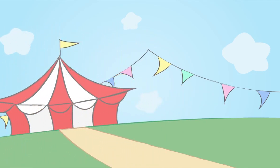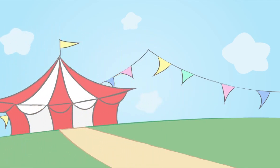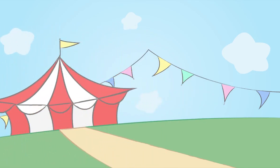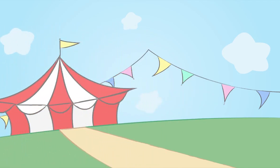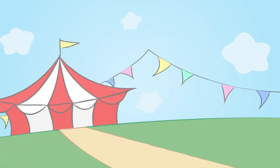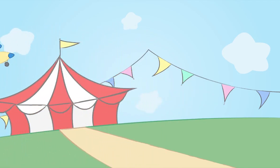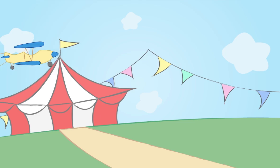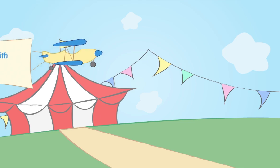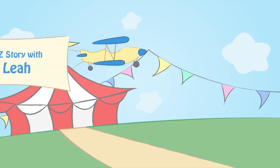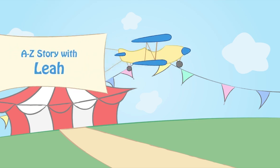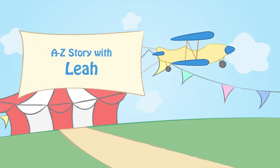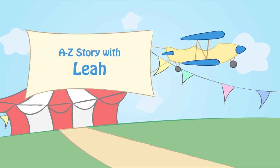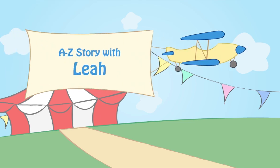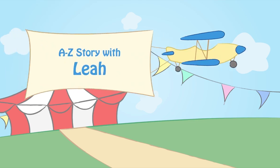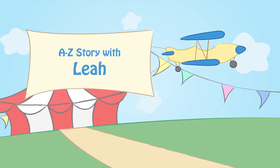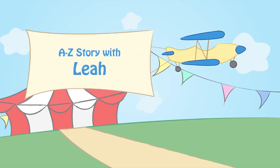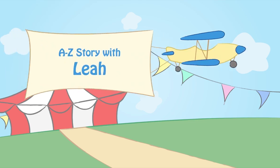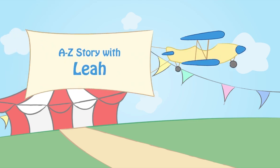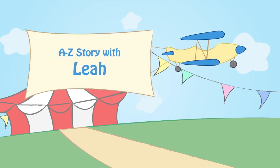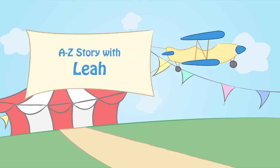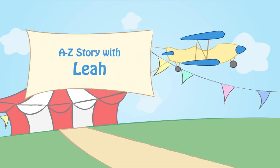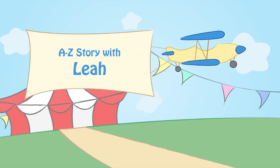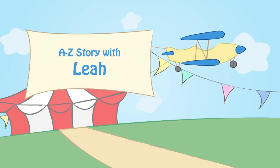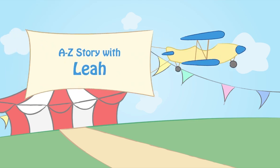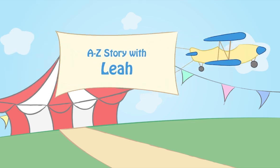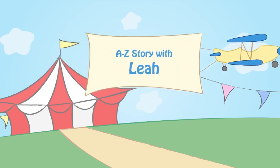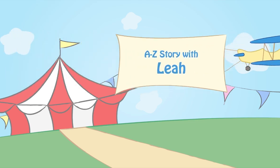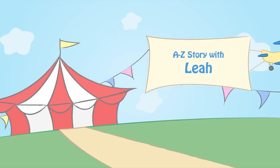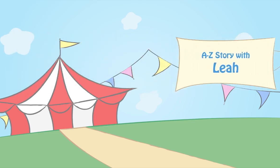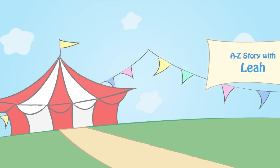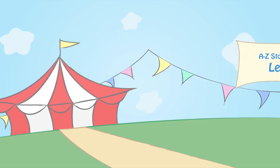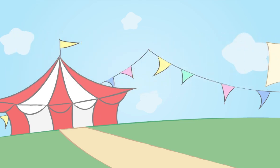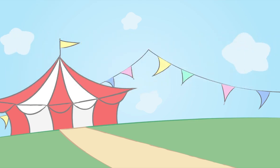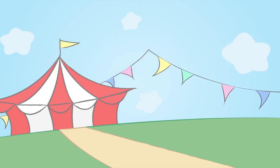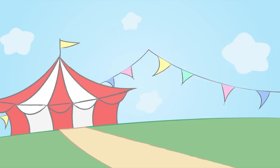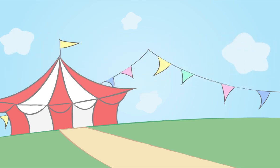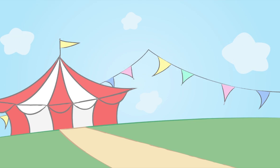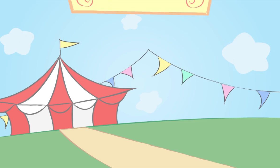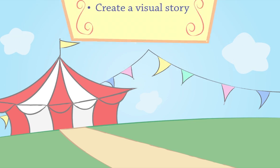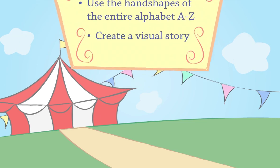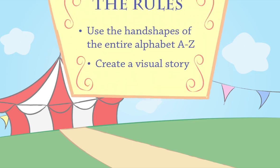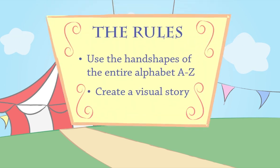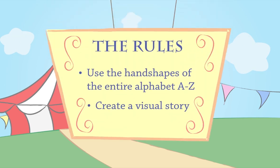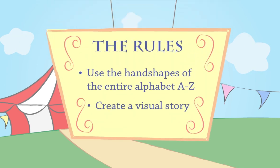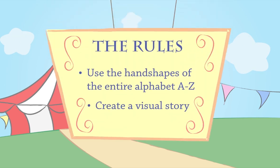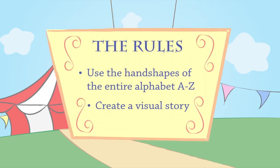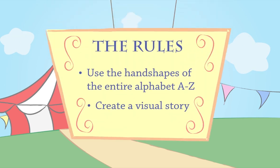And now, an A to Z story with Leah. Okay, Leah, here are the rules. Can you use the